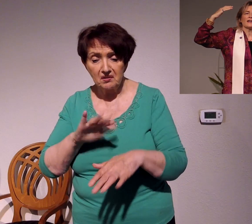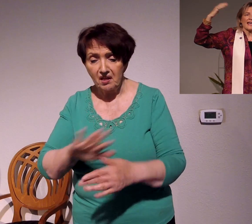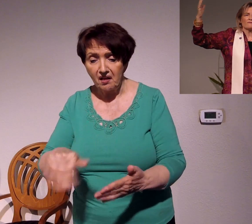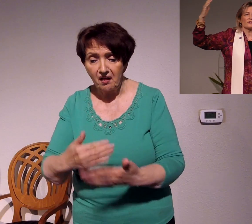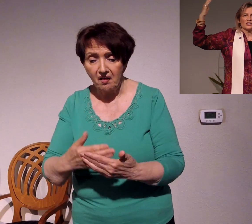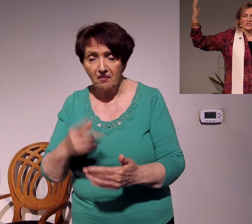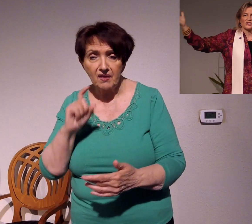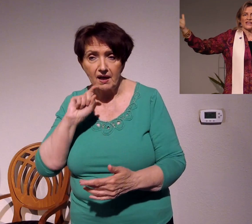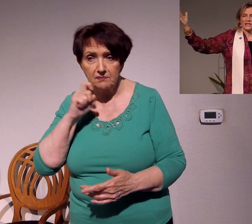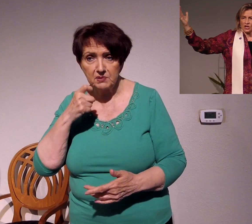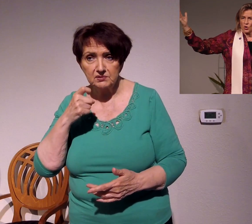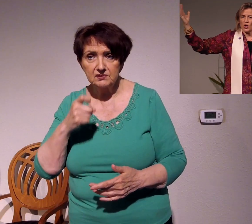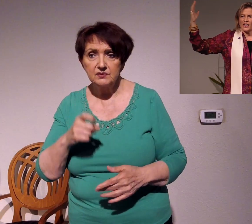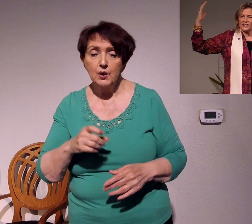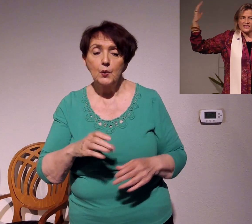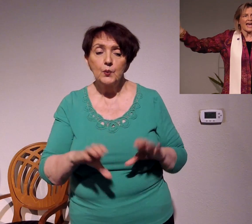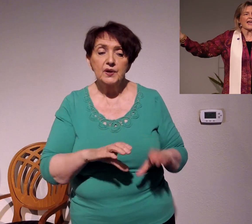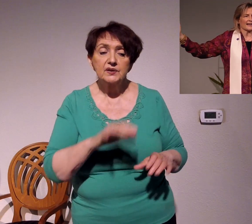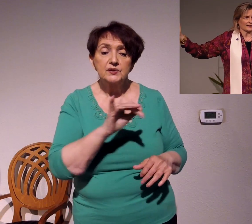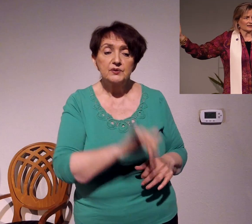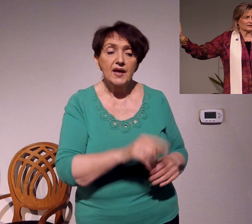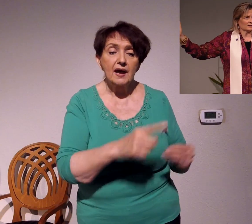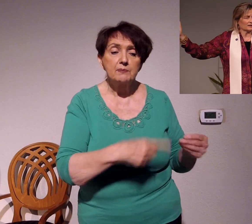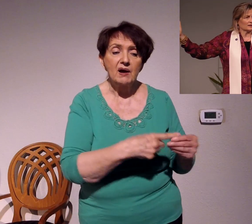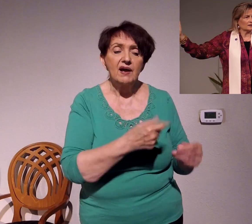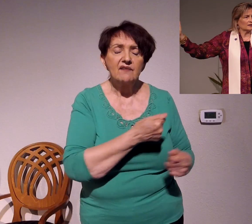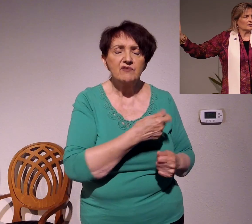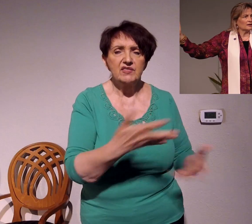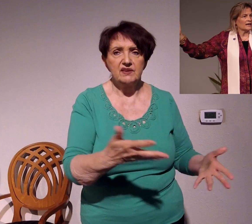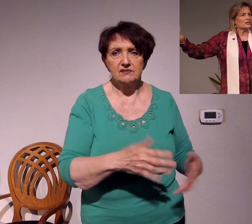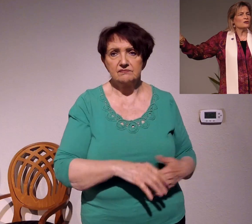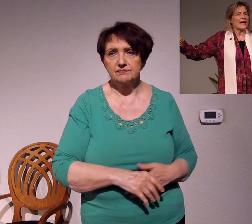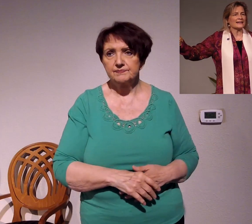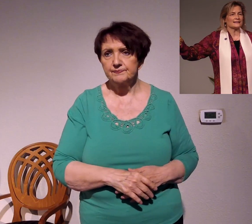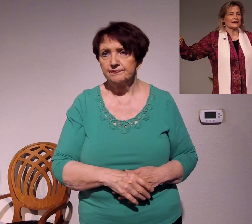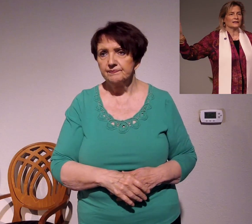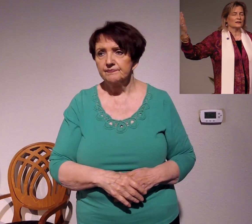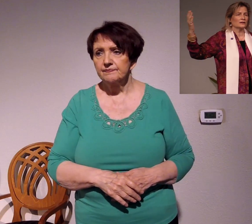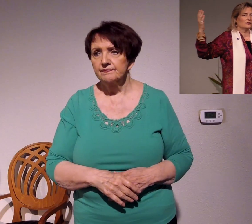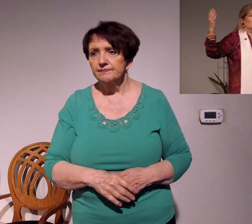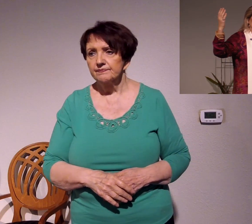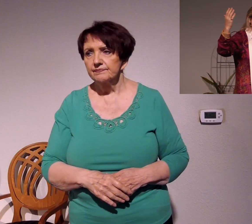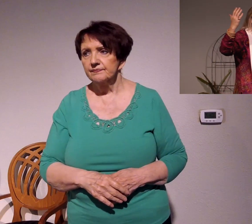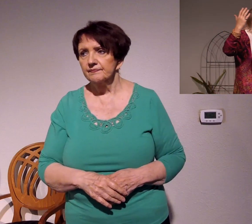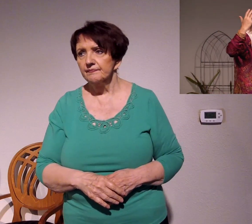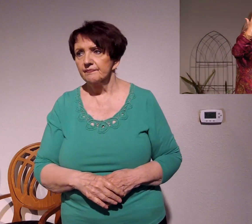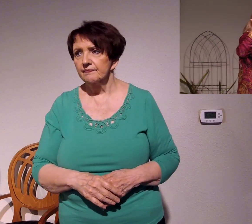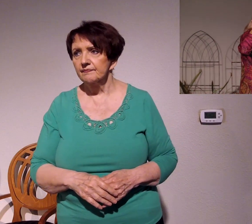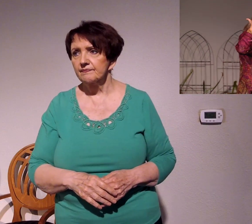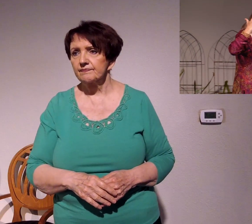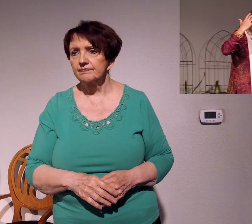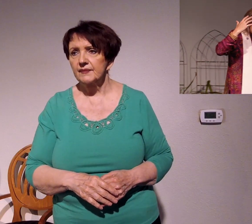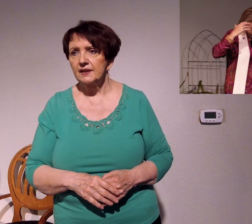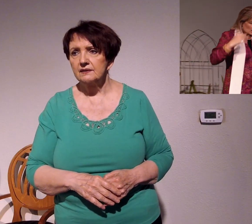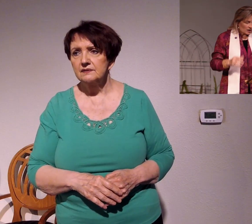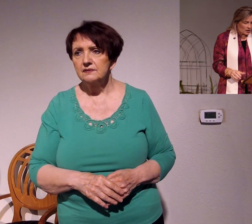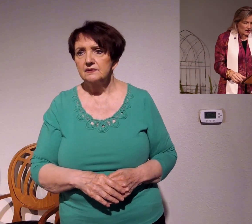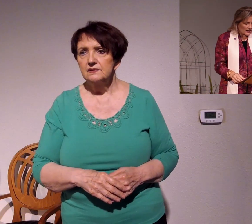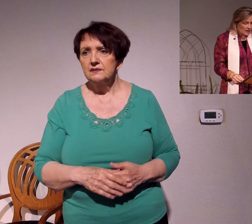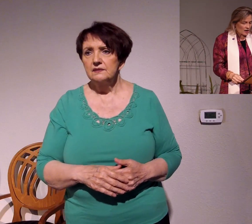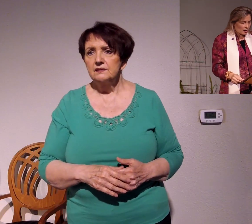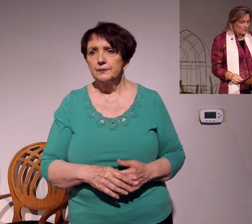that about every single thing in humanity. And